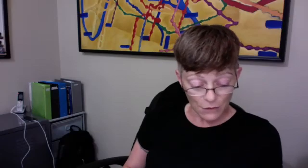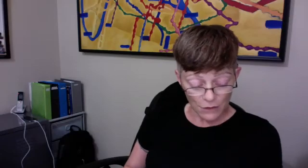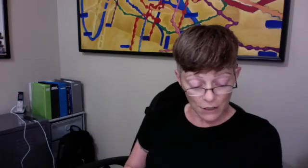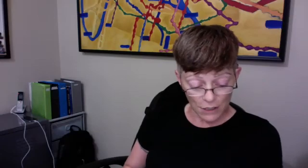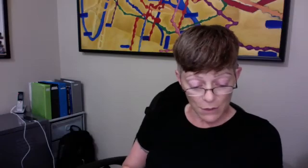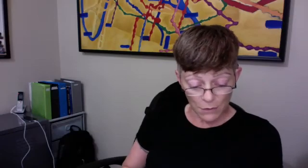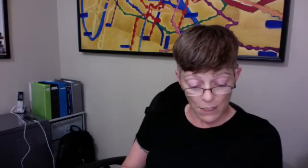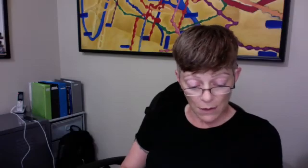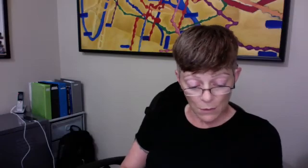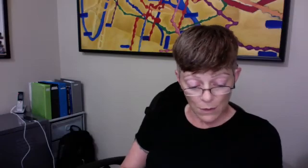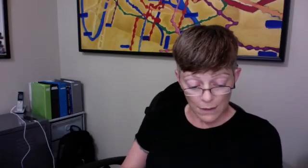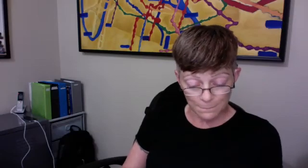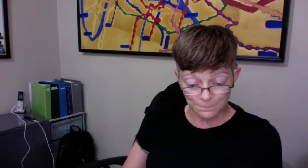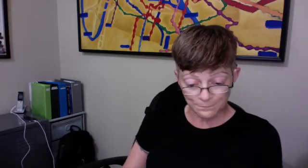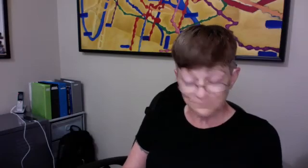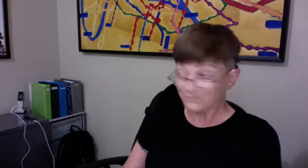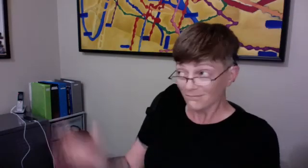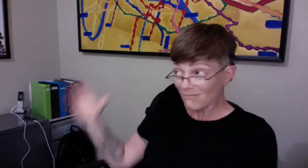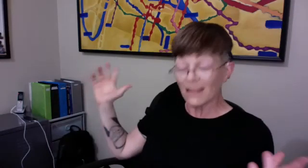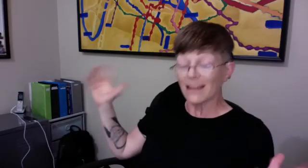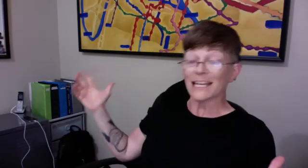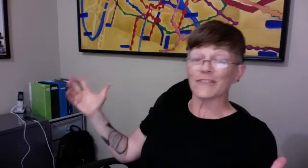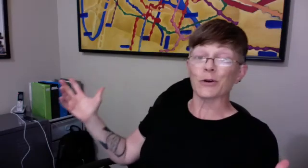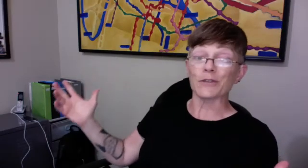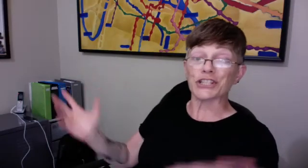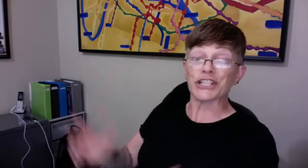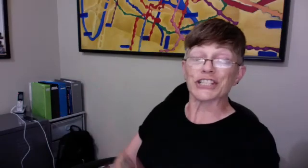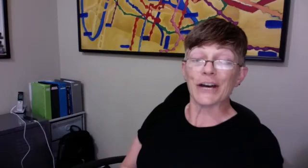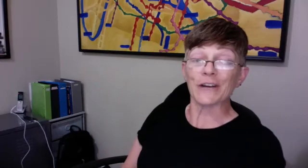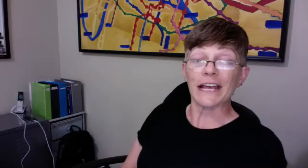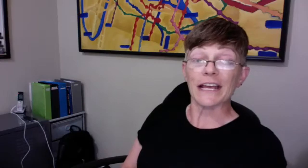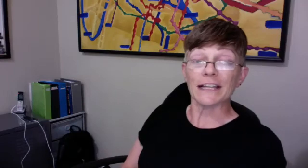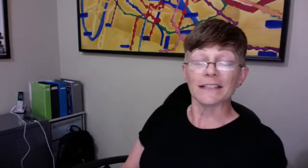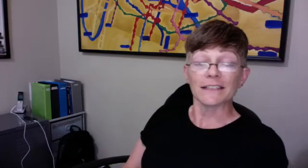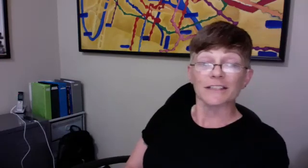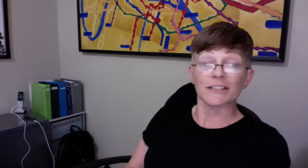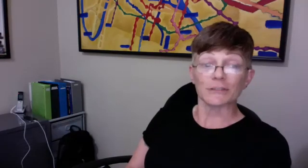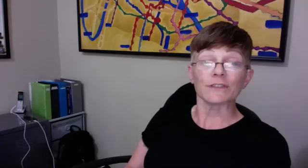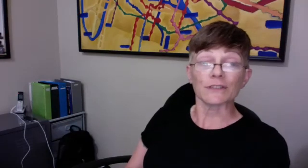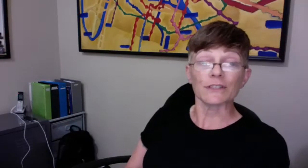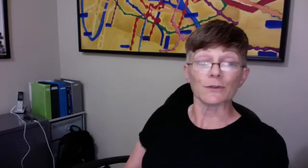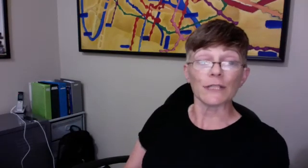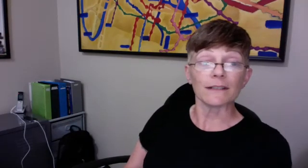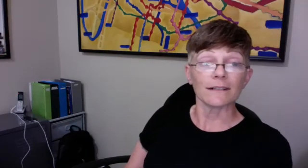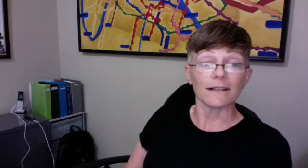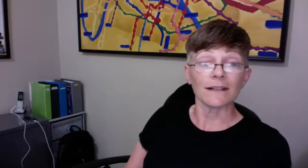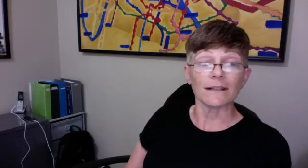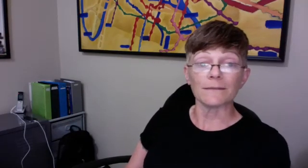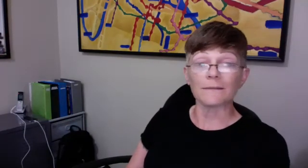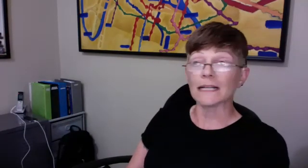Talking about how even though everything's shut down, AA still fills the void. And